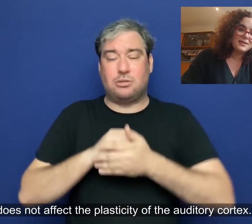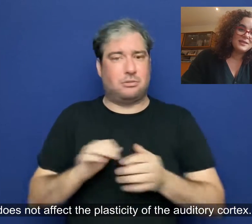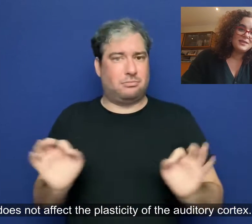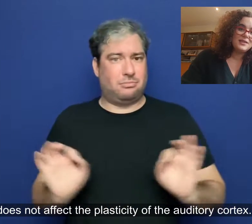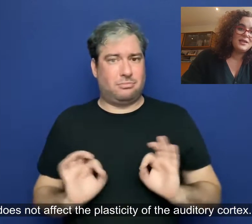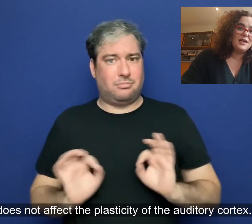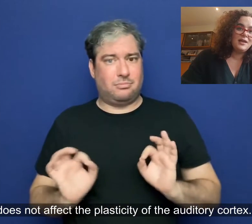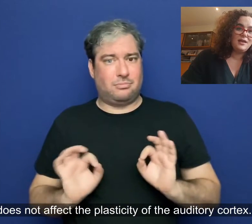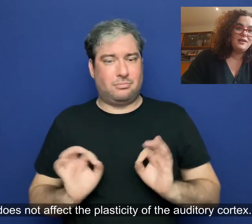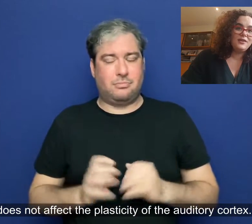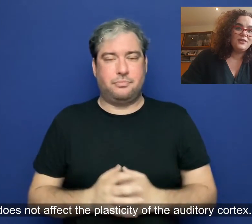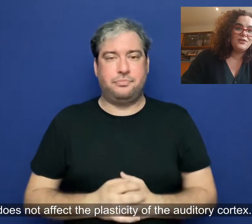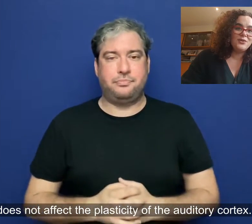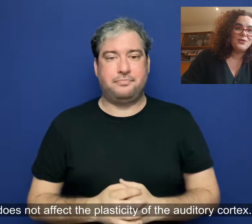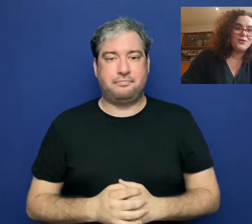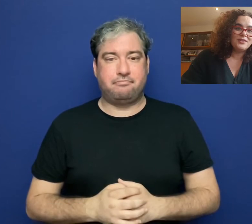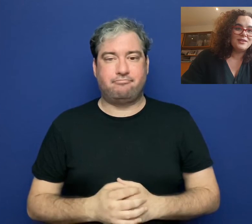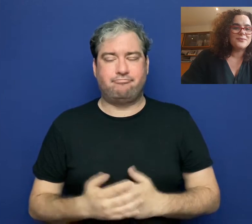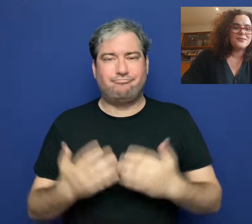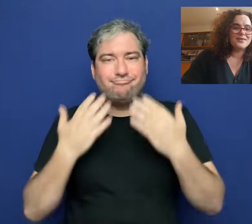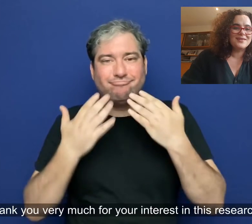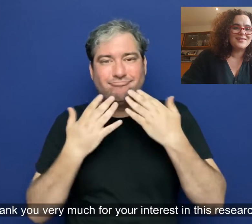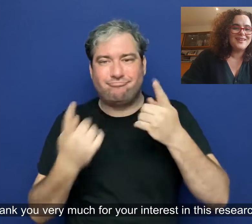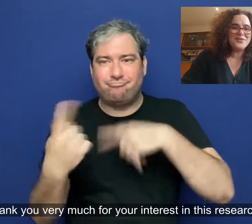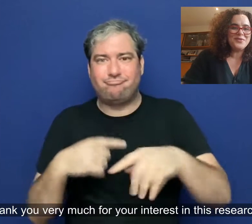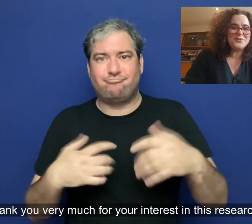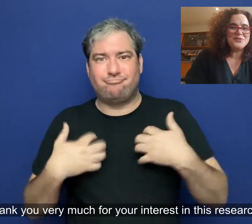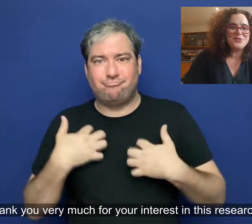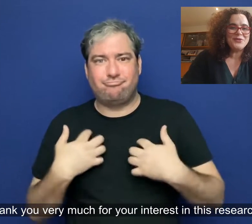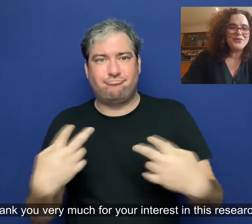the plasticity in the auditory cortex.